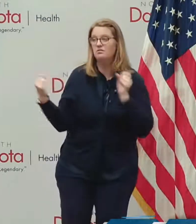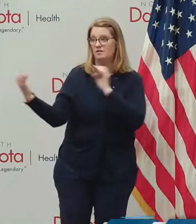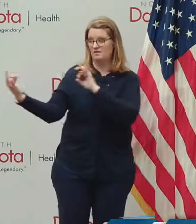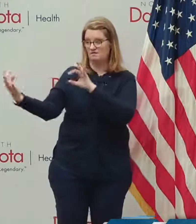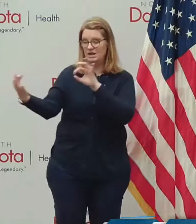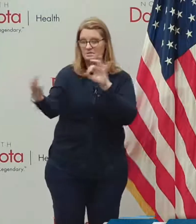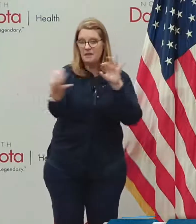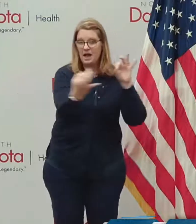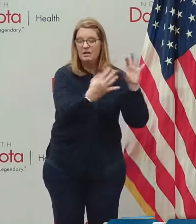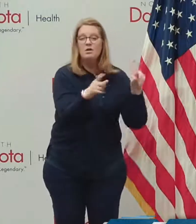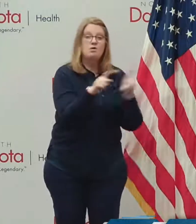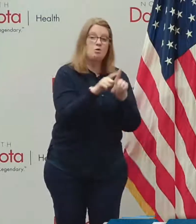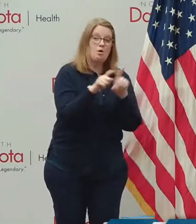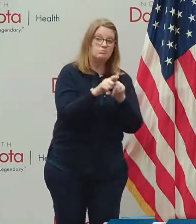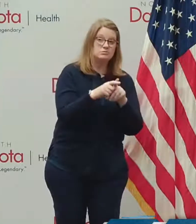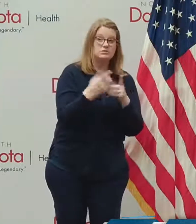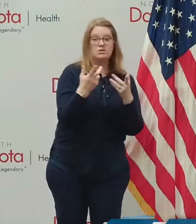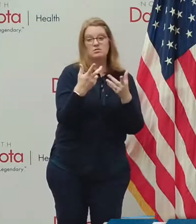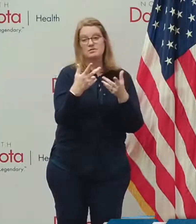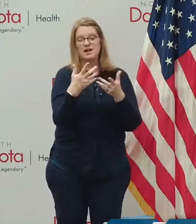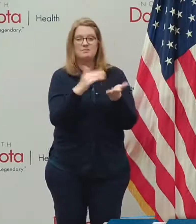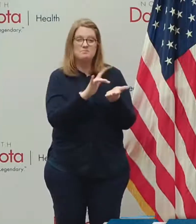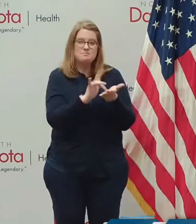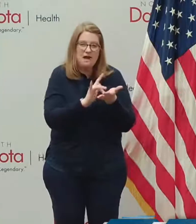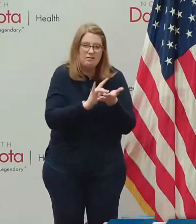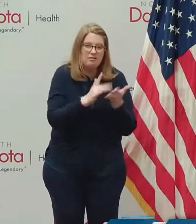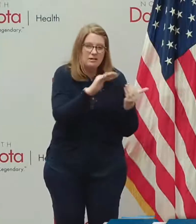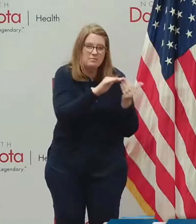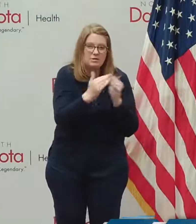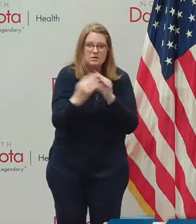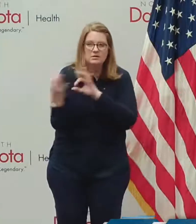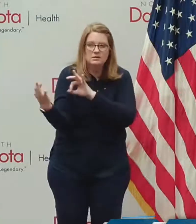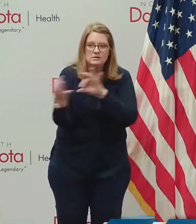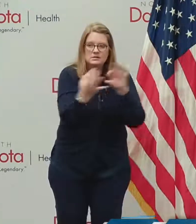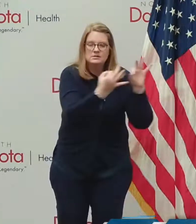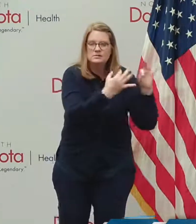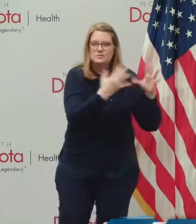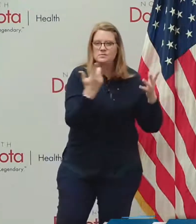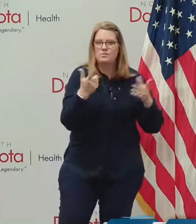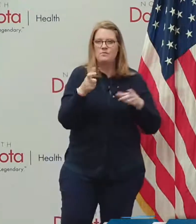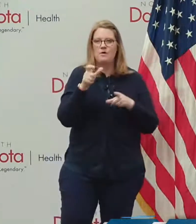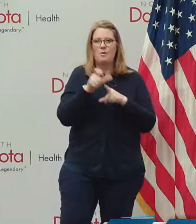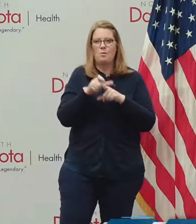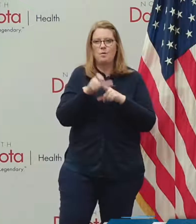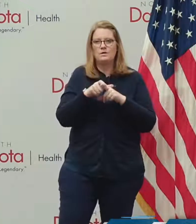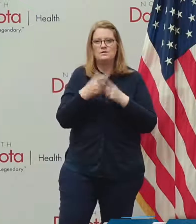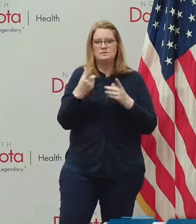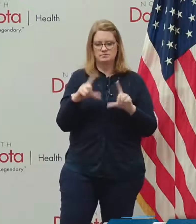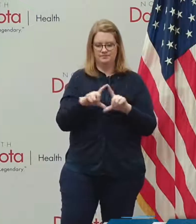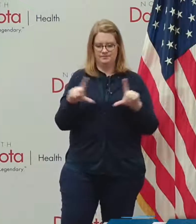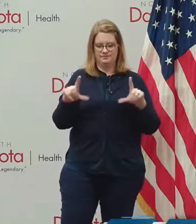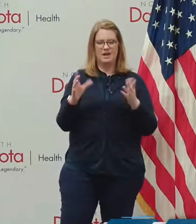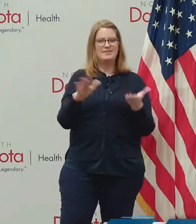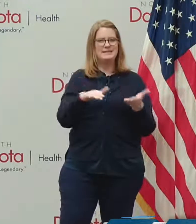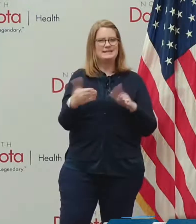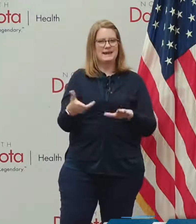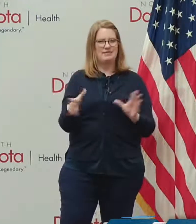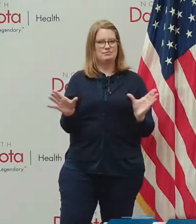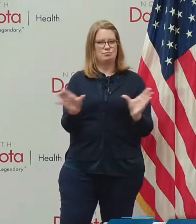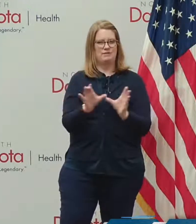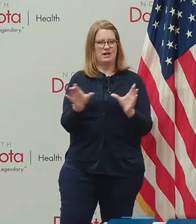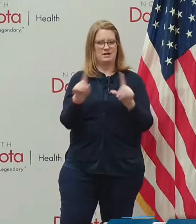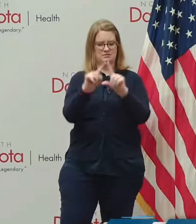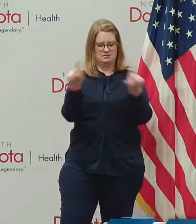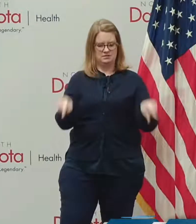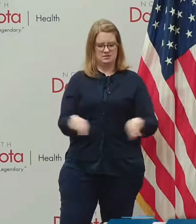community, perhaps because we included those words, those are the words that come off of the death certificates, and so